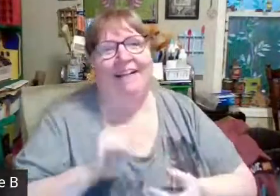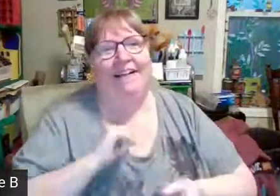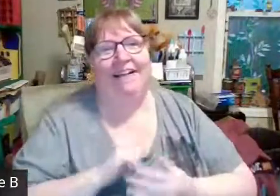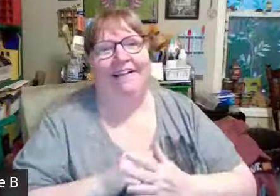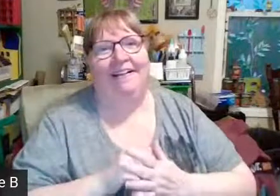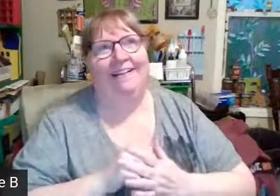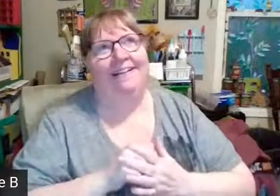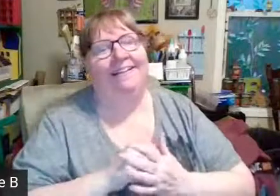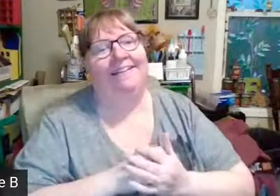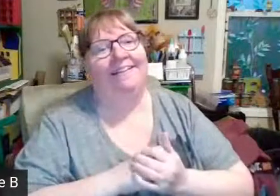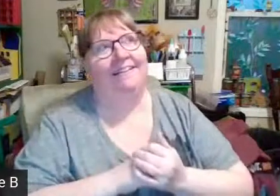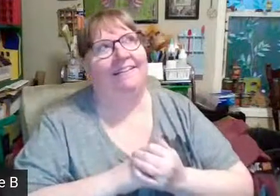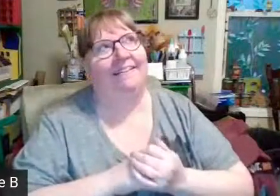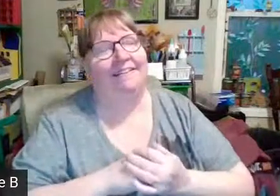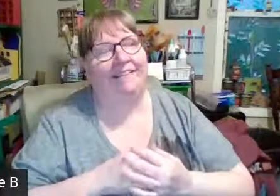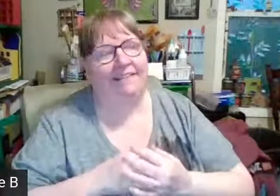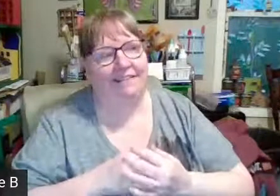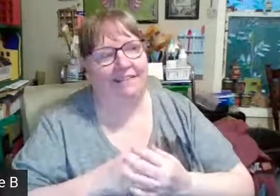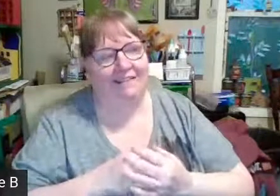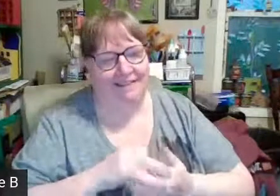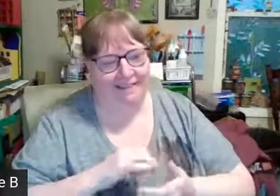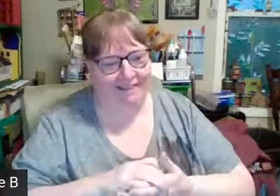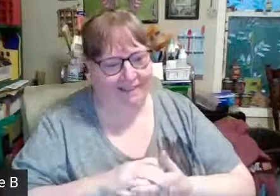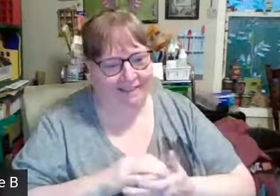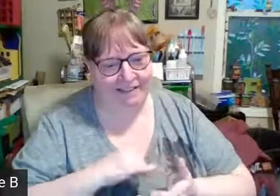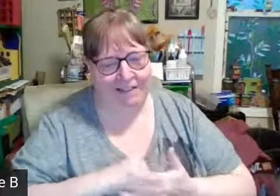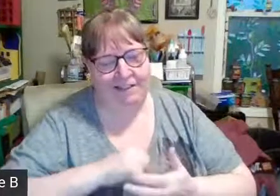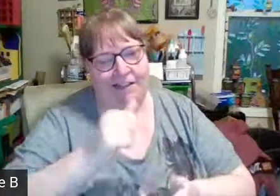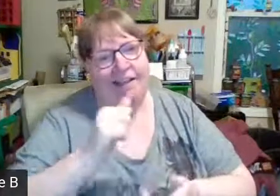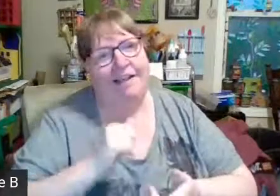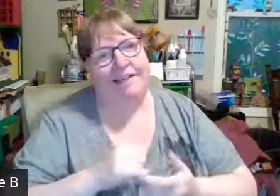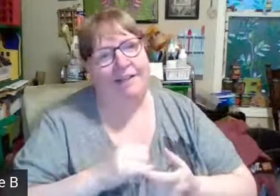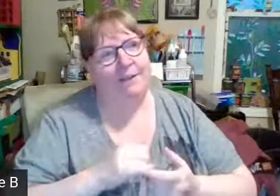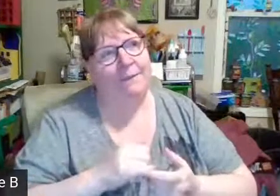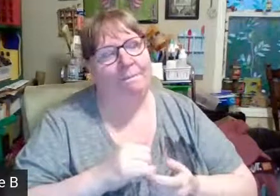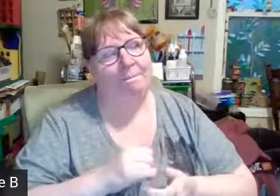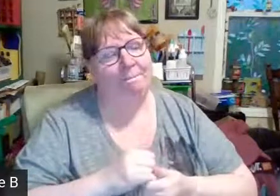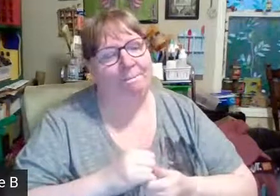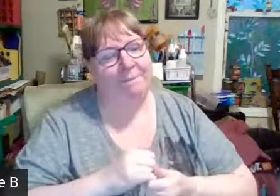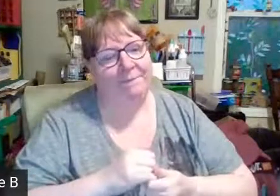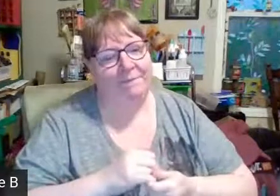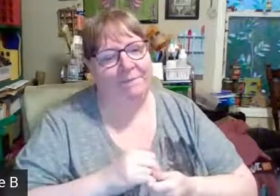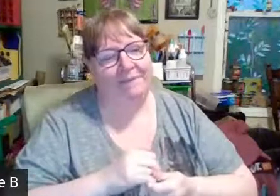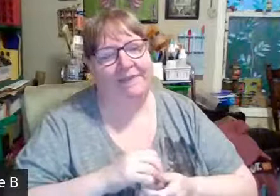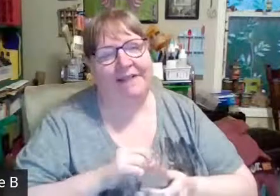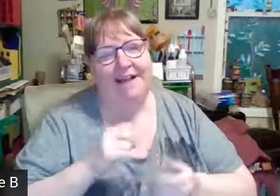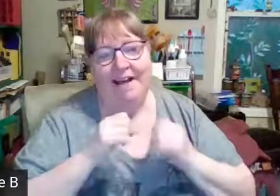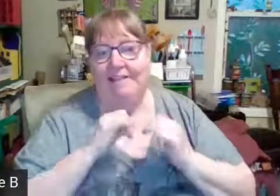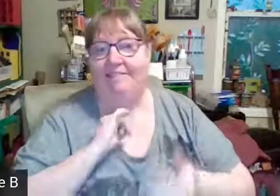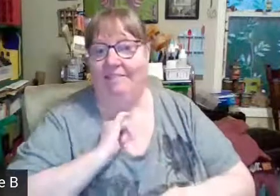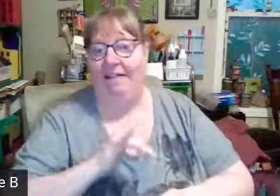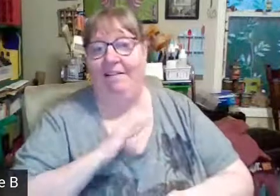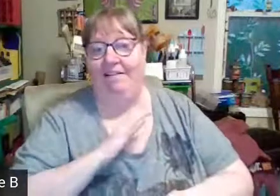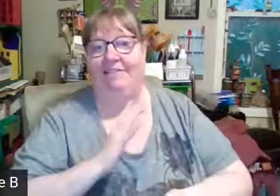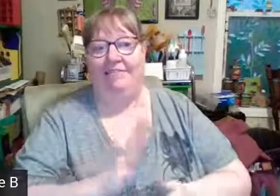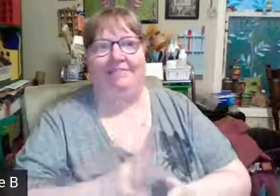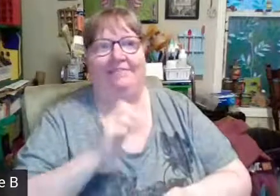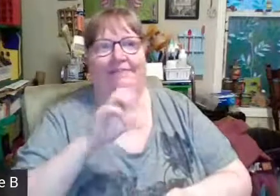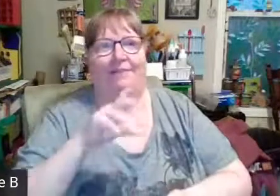you know, dark colors, or I like shabby chic and pastels, or just a direction to go. So at least we have something to go